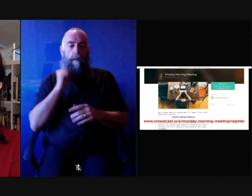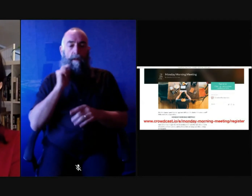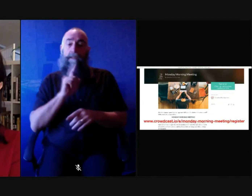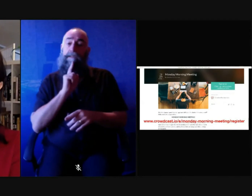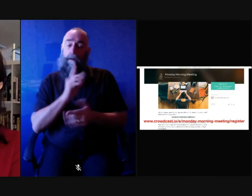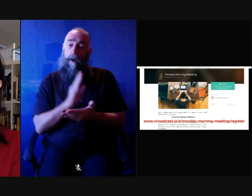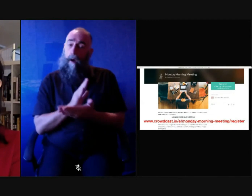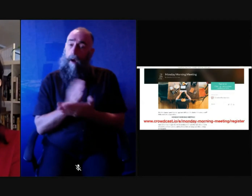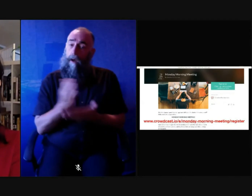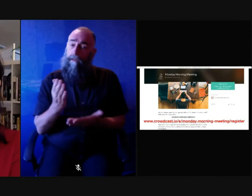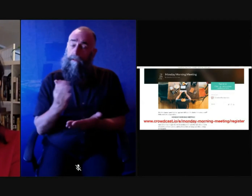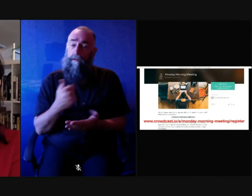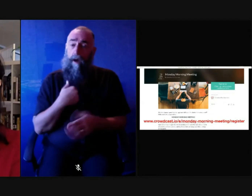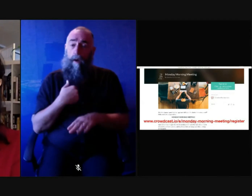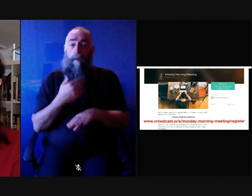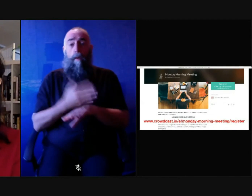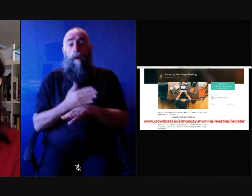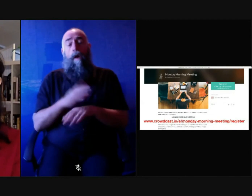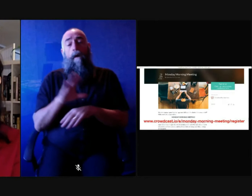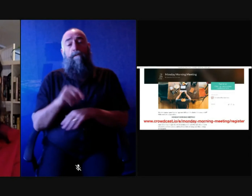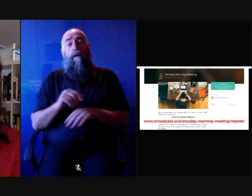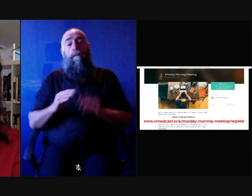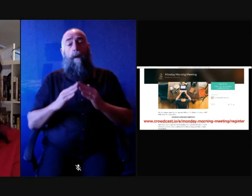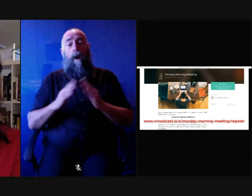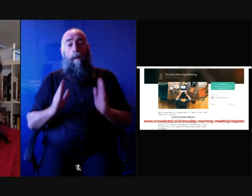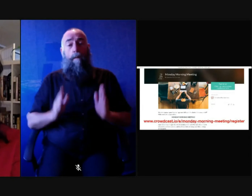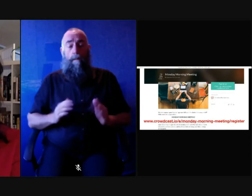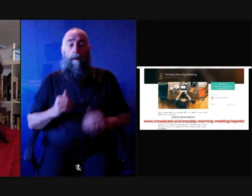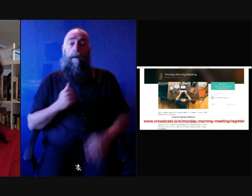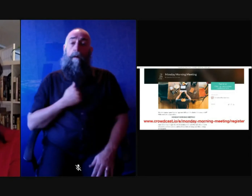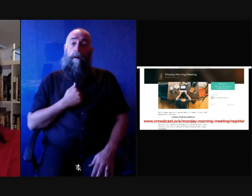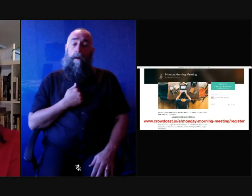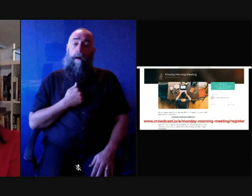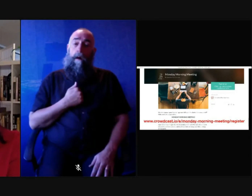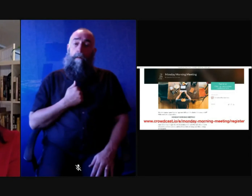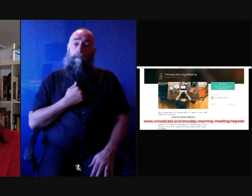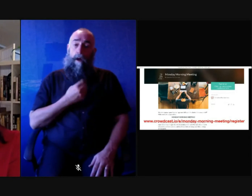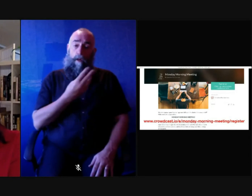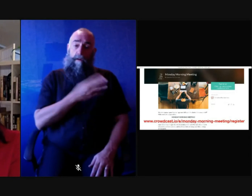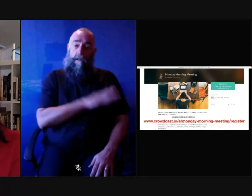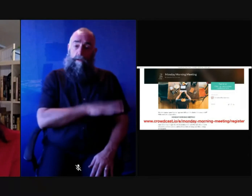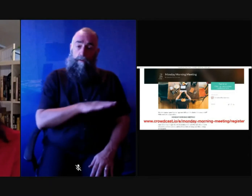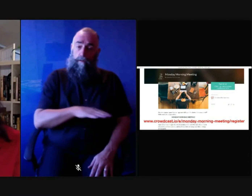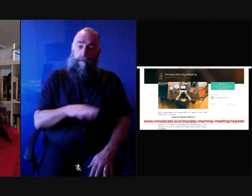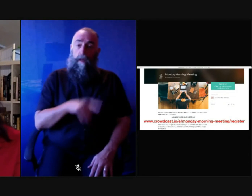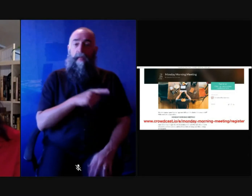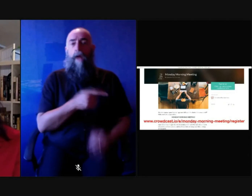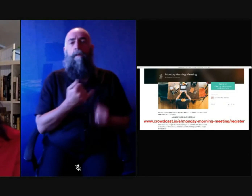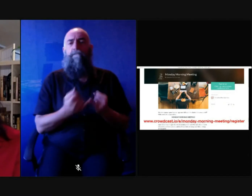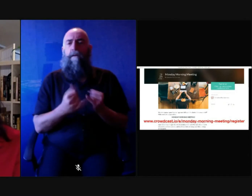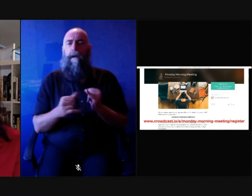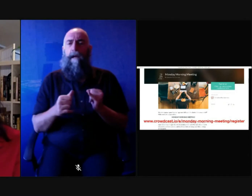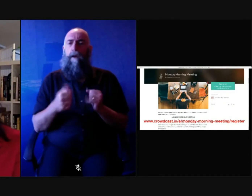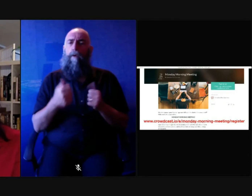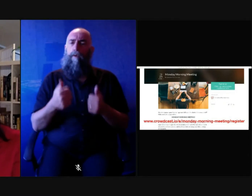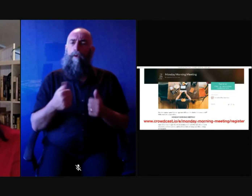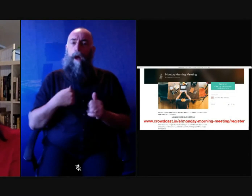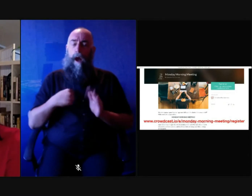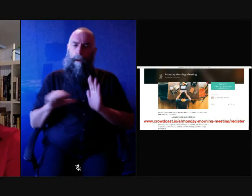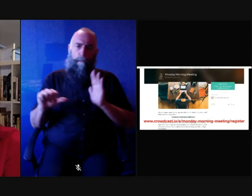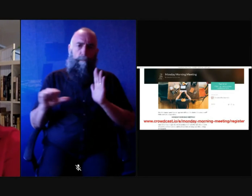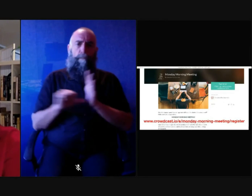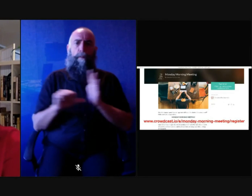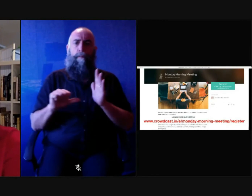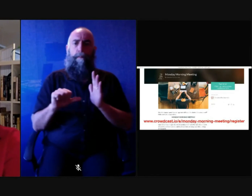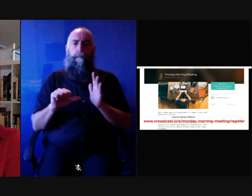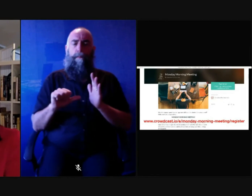I was working from home and I had 3 small children, my children were actually better at obeying the boundaries that I set about time than my partner